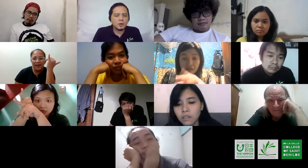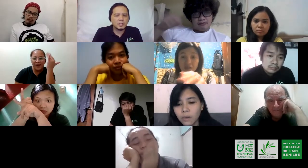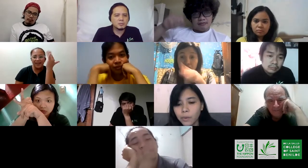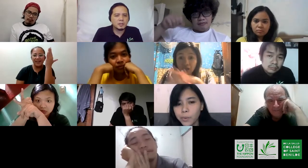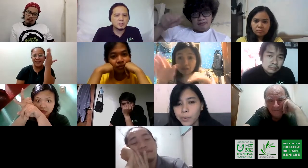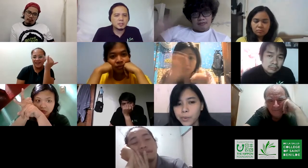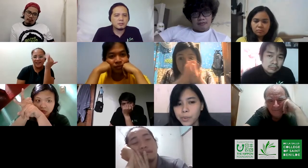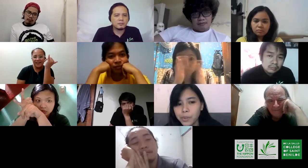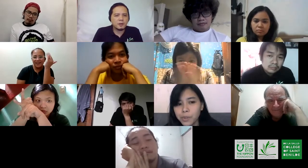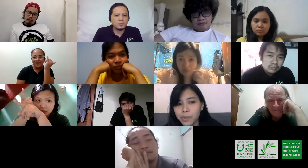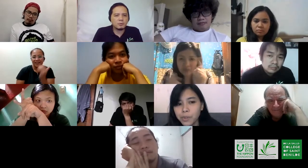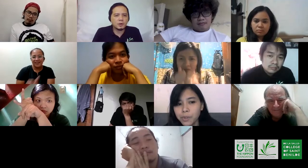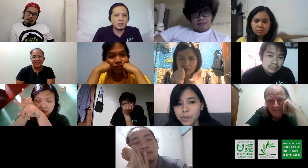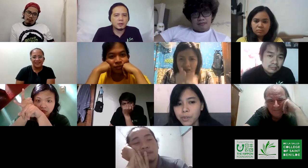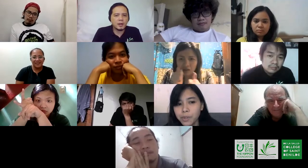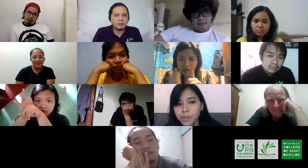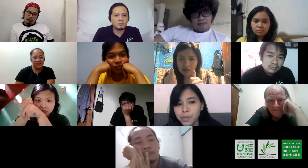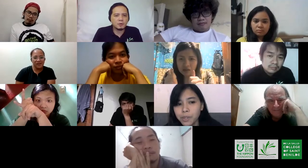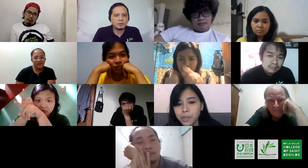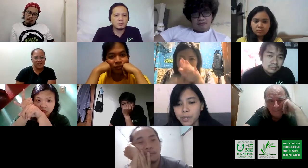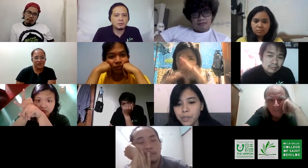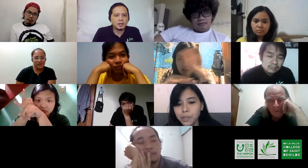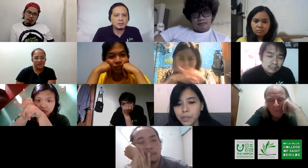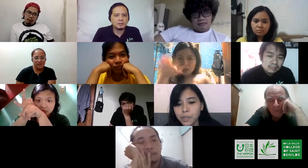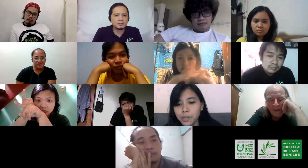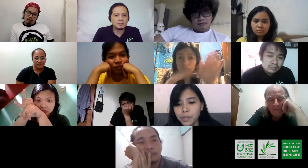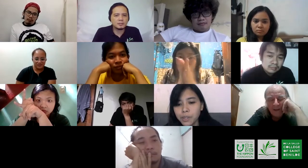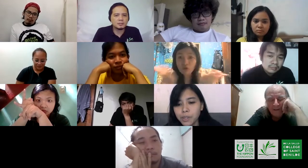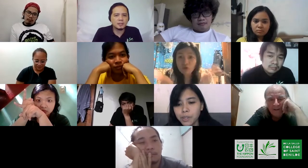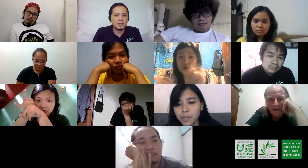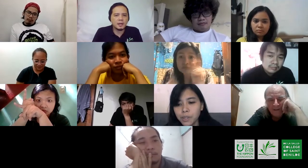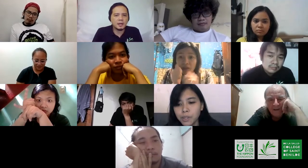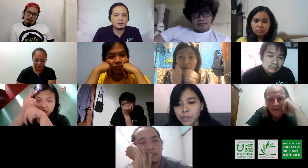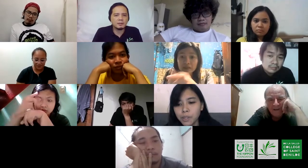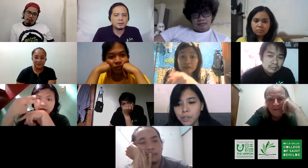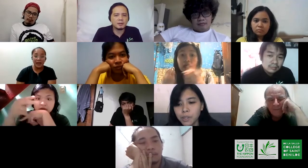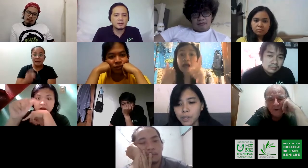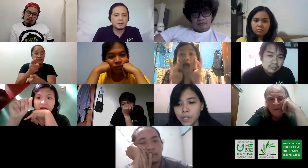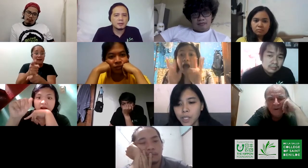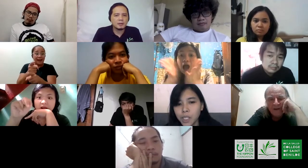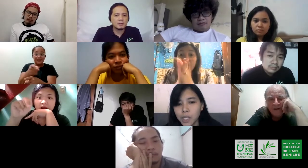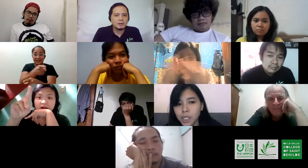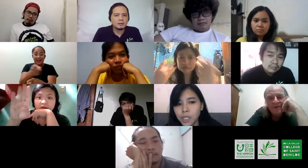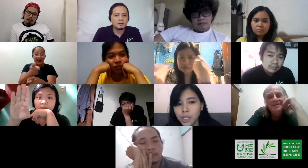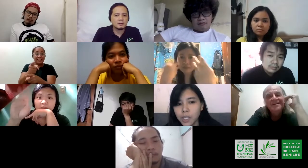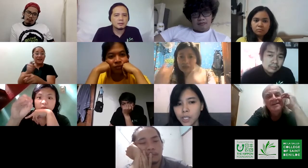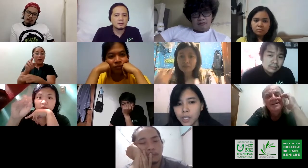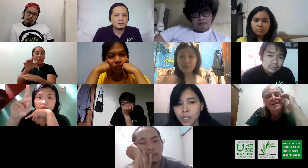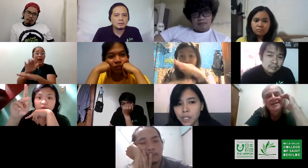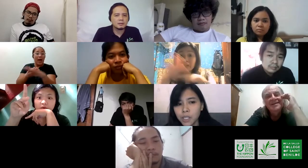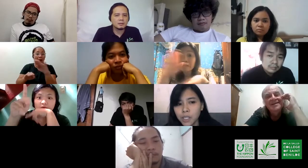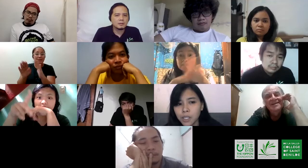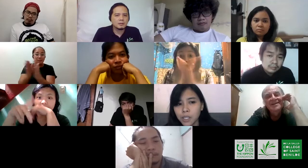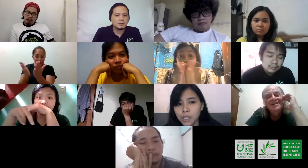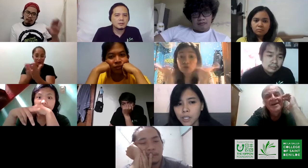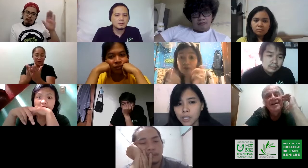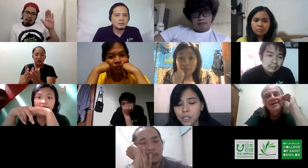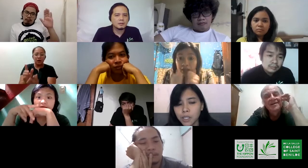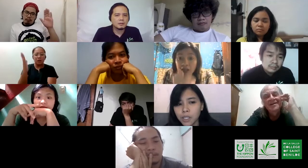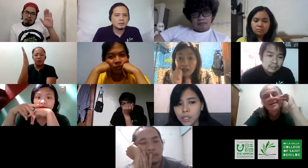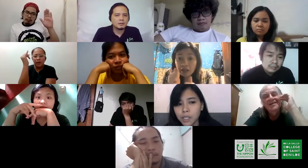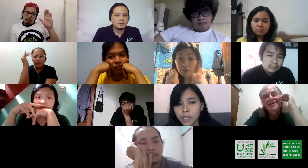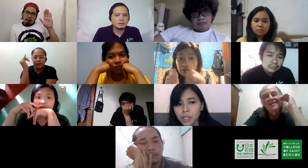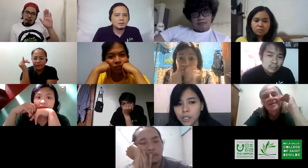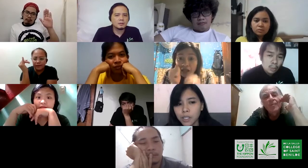So no, I just wanted to clarify, we're working on a handbook though, right? Right. Yes, we're working on a handbook.